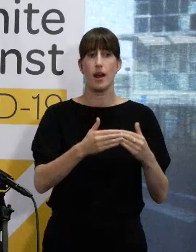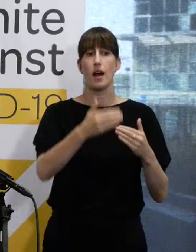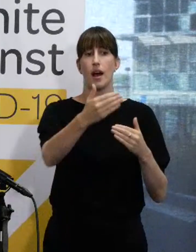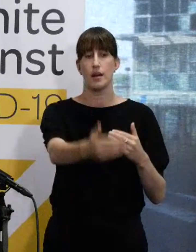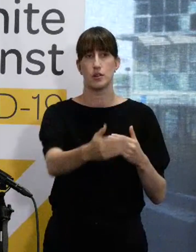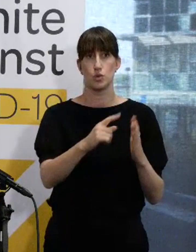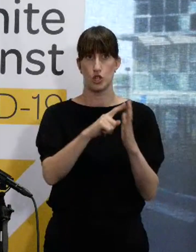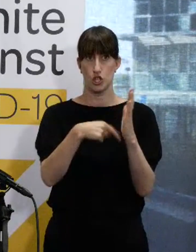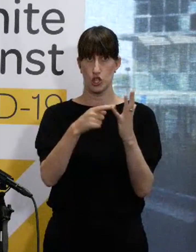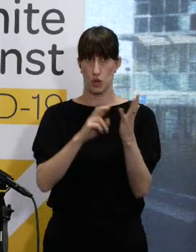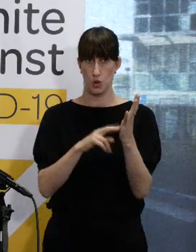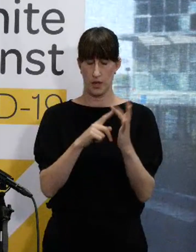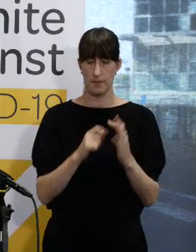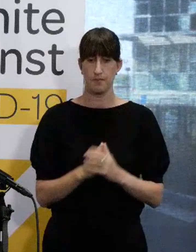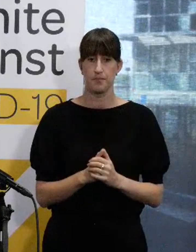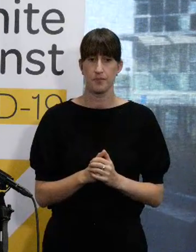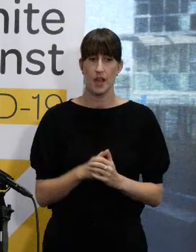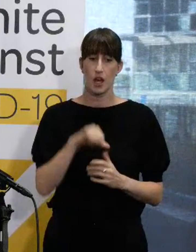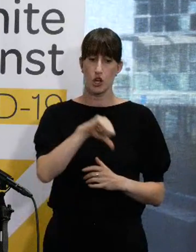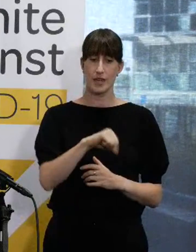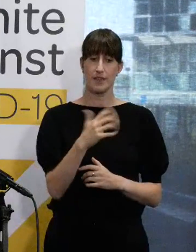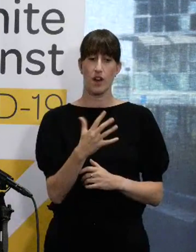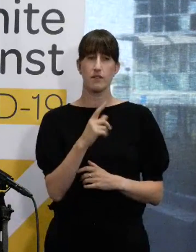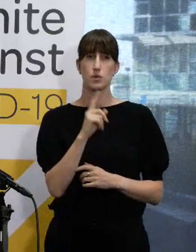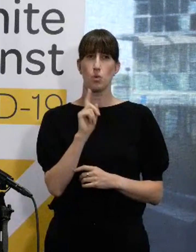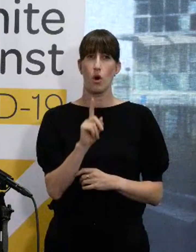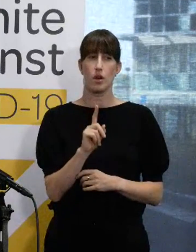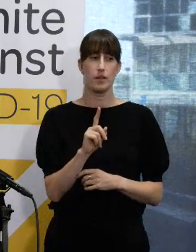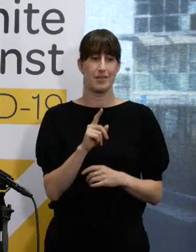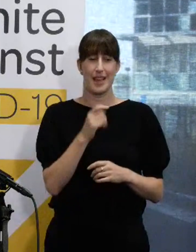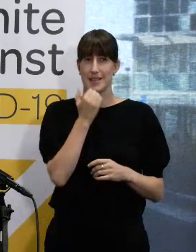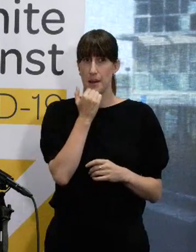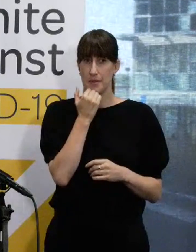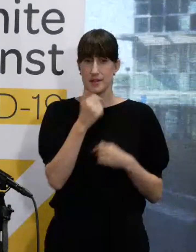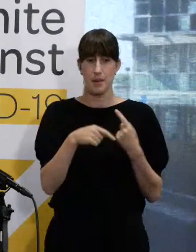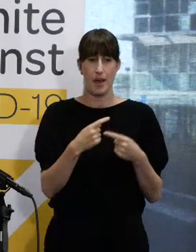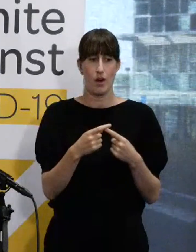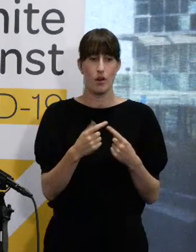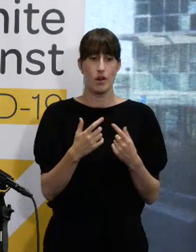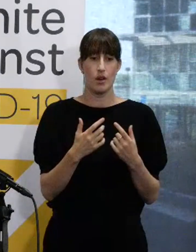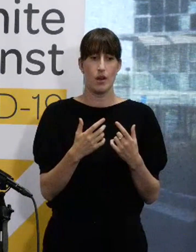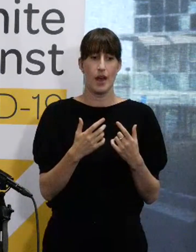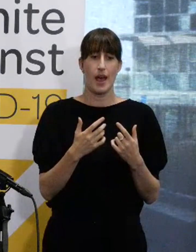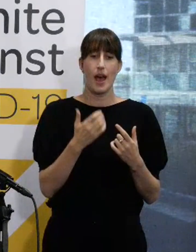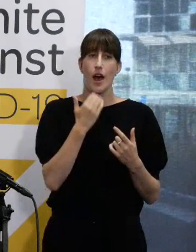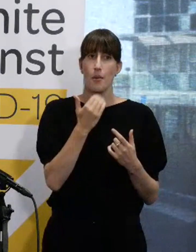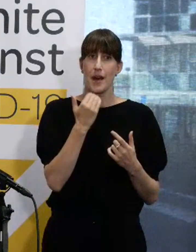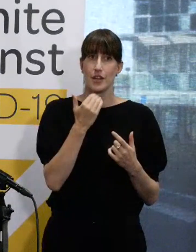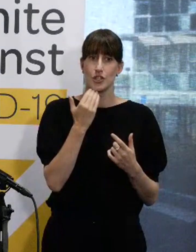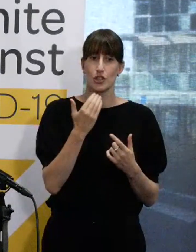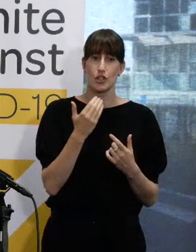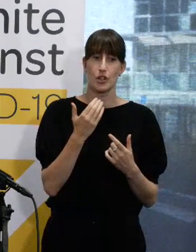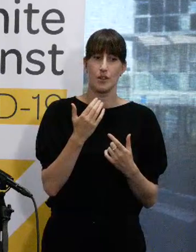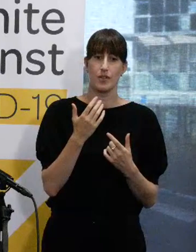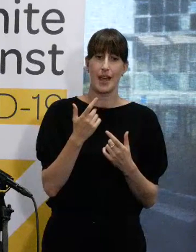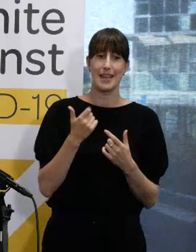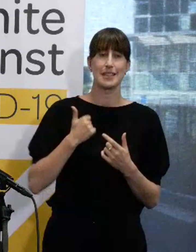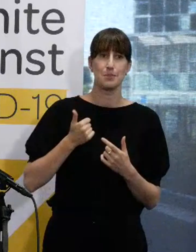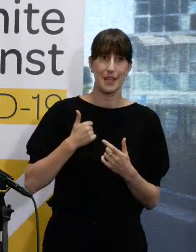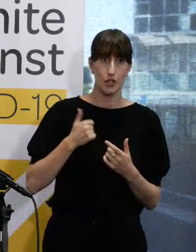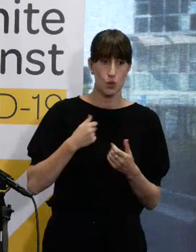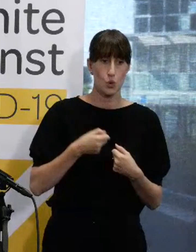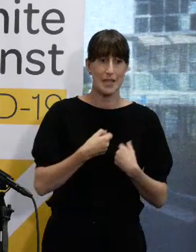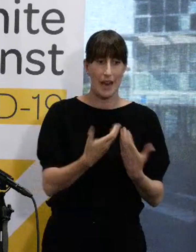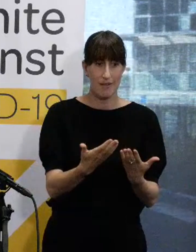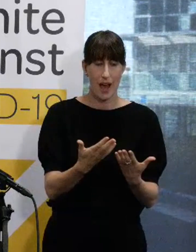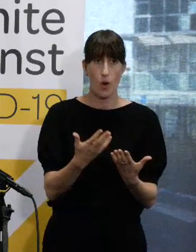DHBs to deliver in that week based on both their plans and on the vaccine amount that they had ordered or had indicated they would require for